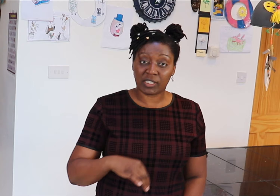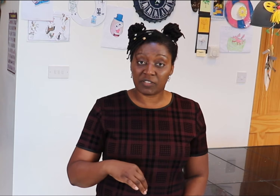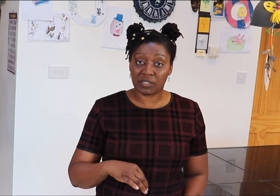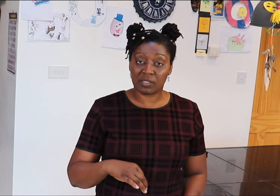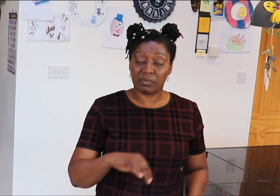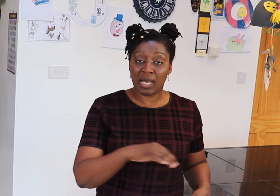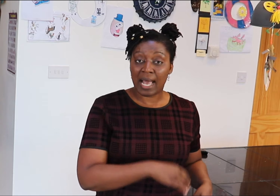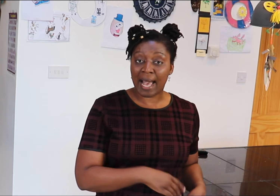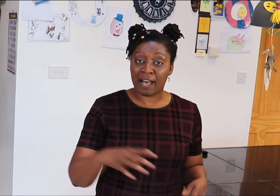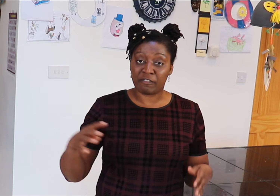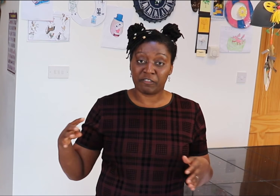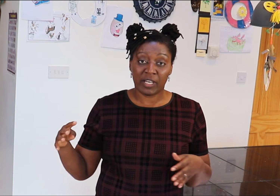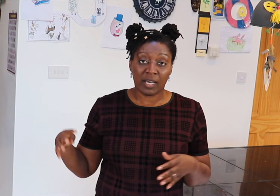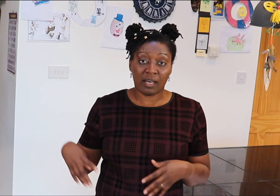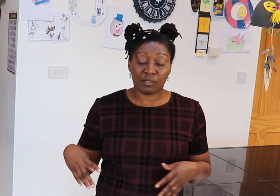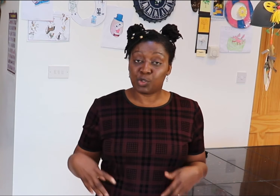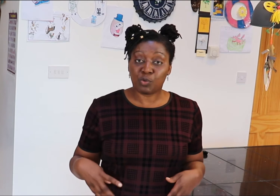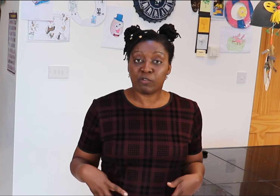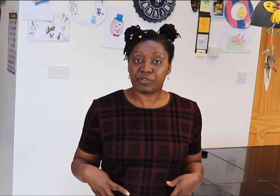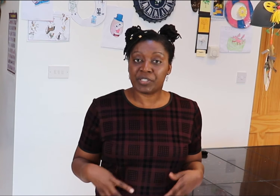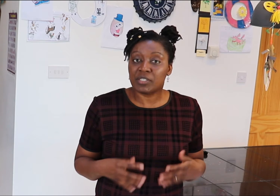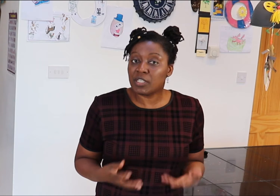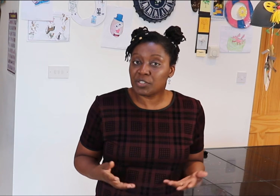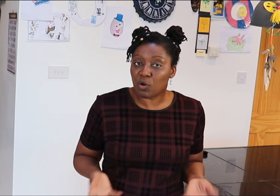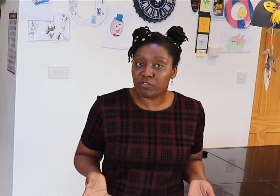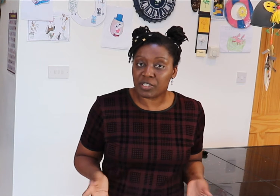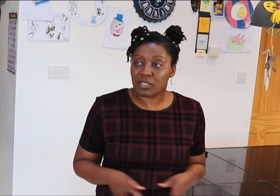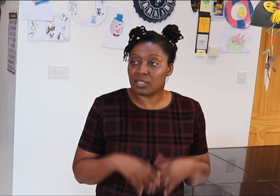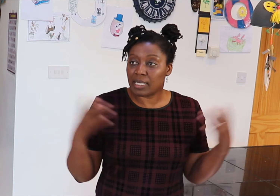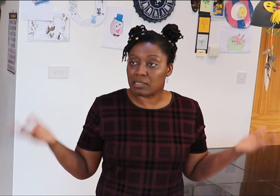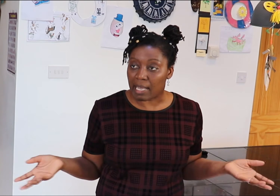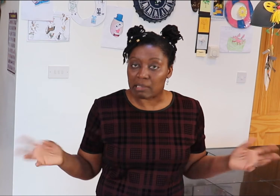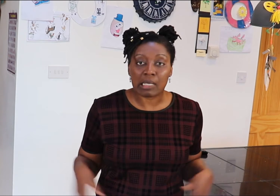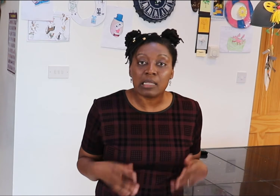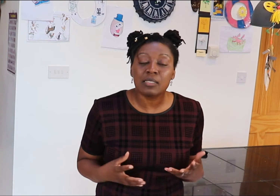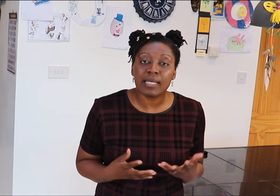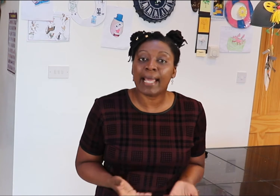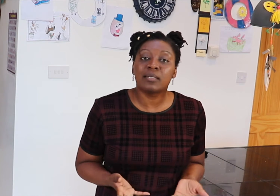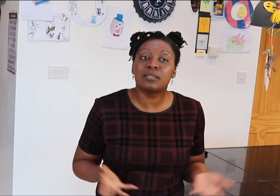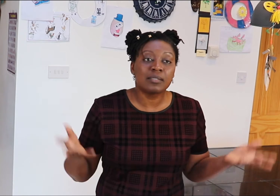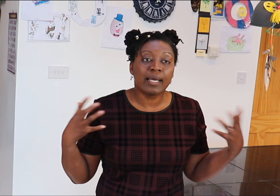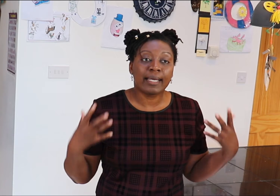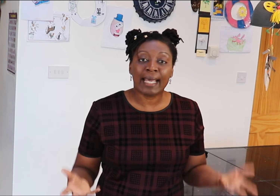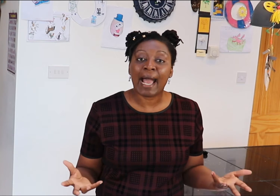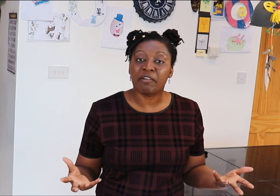reproductive system have two ovaries. These ovaries contains eggs, and these eggs